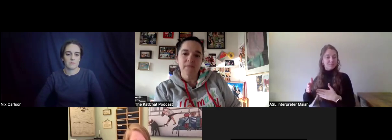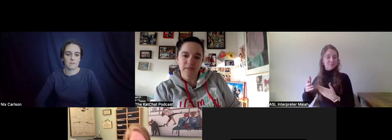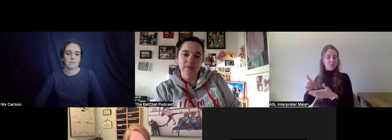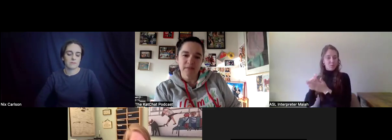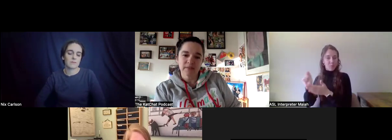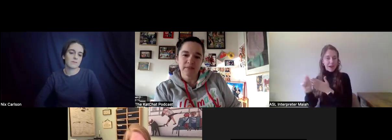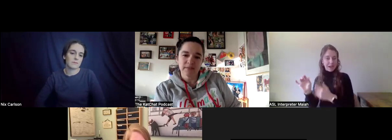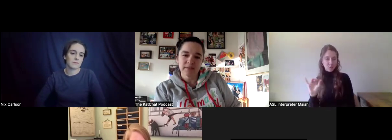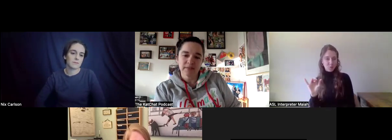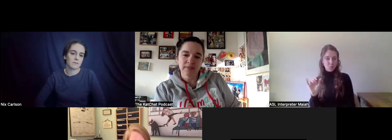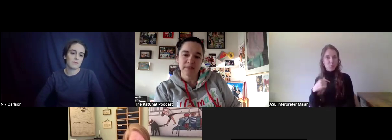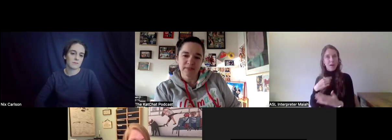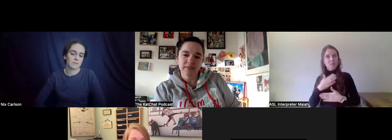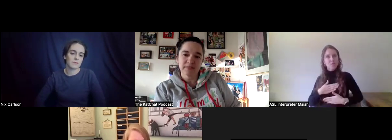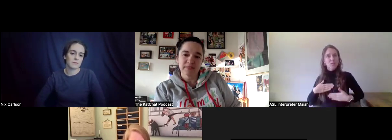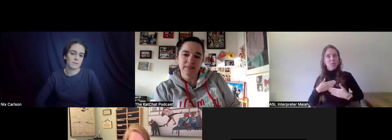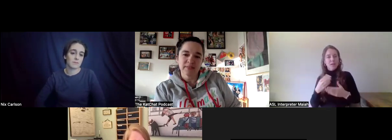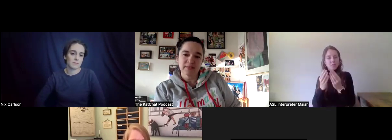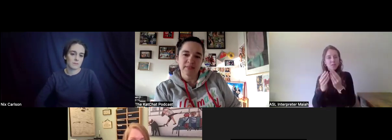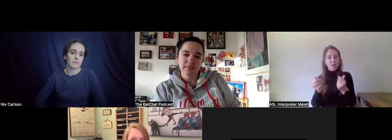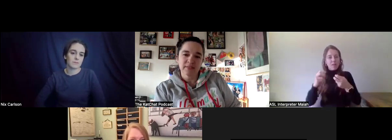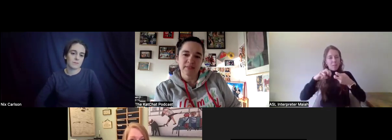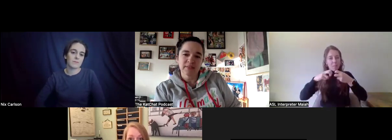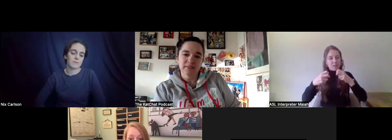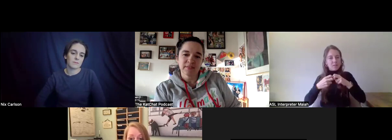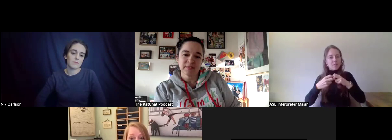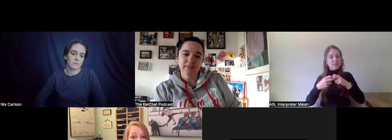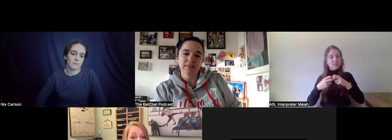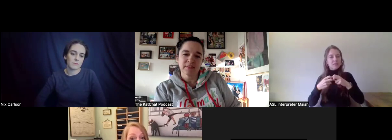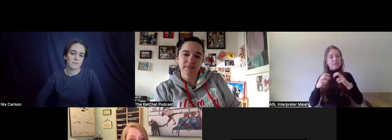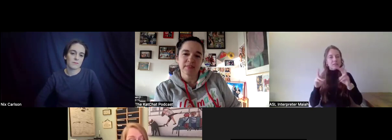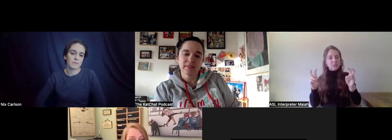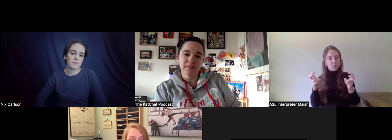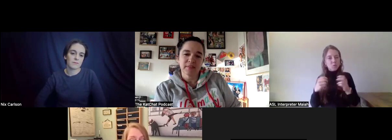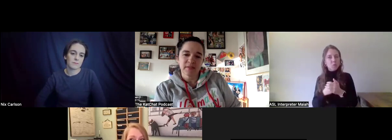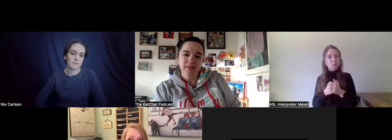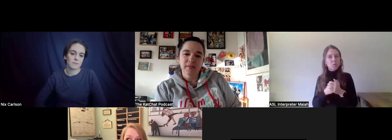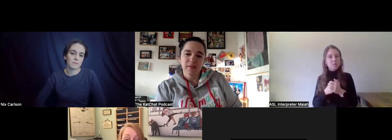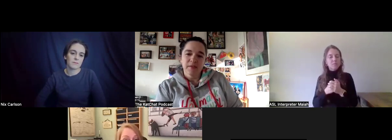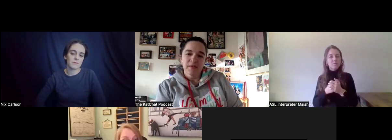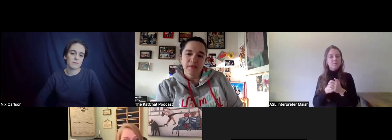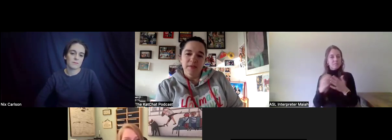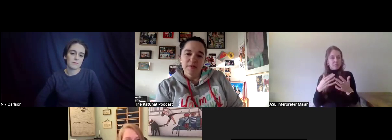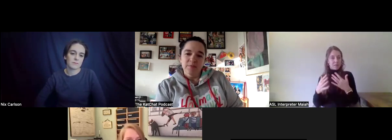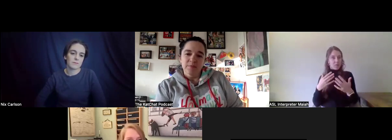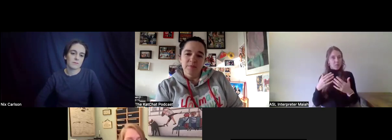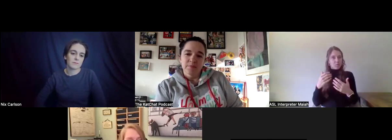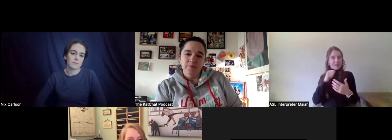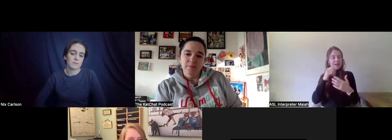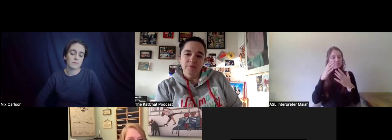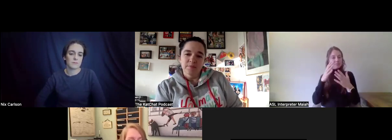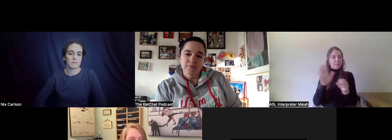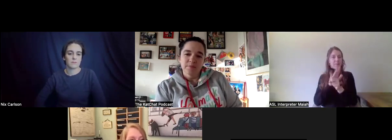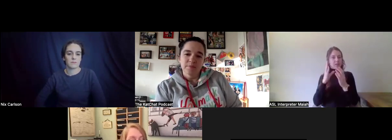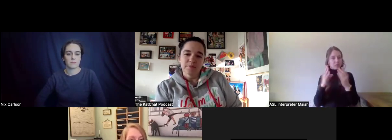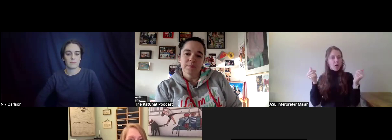solving puzzles, solving issues. Even if I don't solve them, I like trying to figure it out. And a lot of that